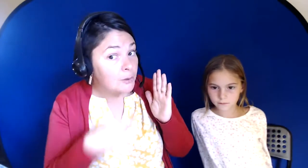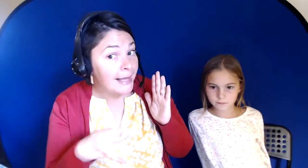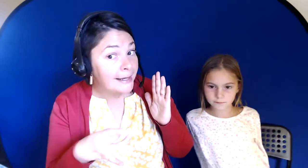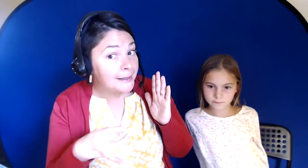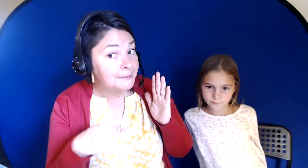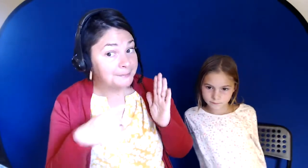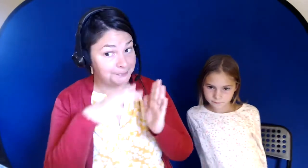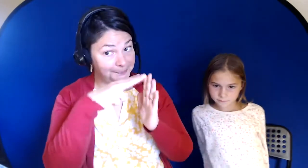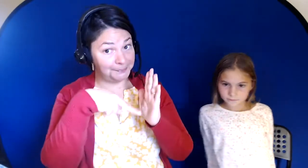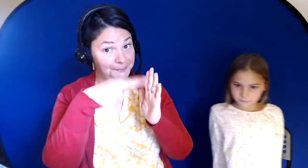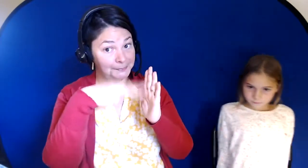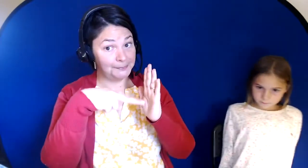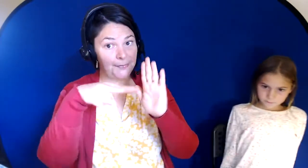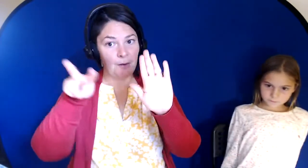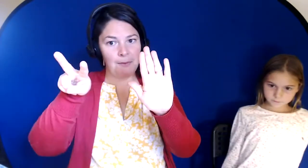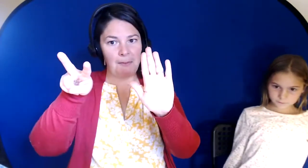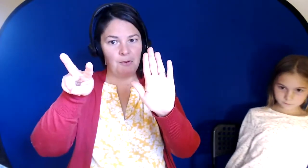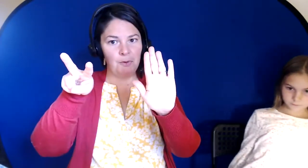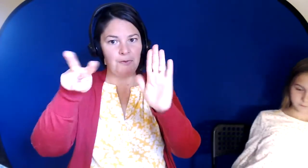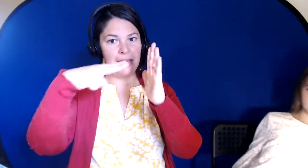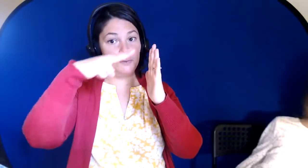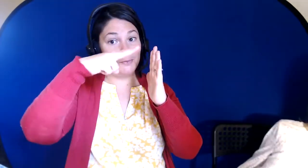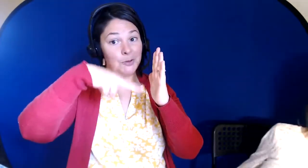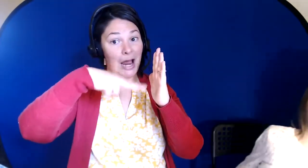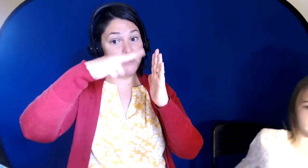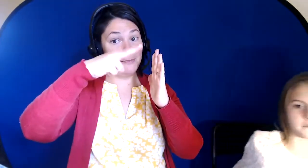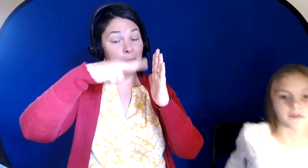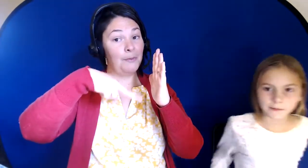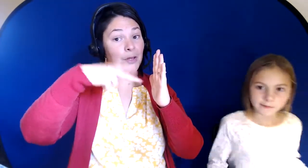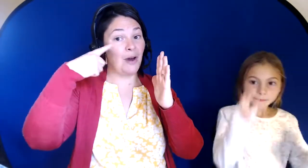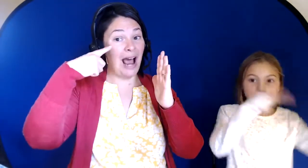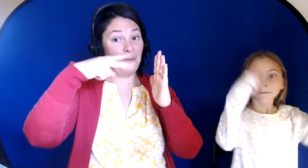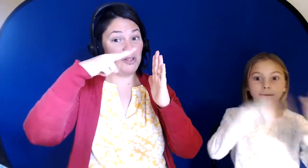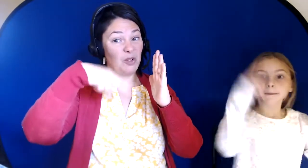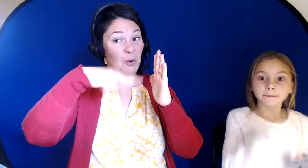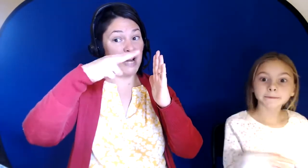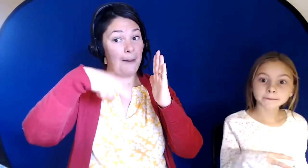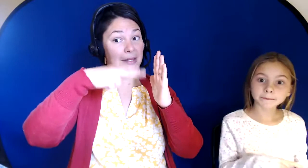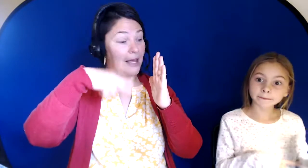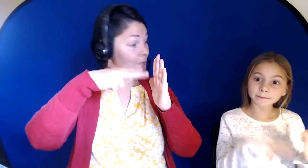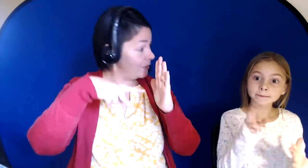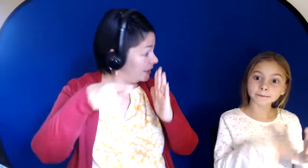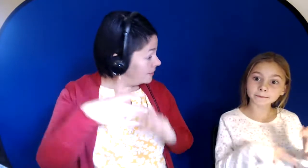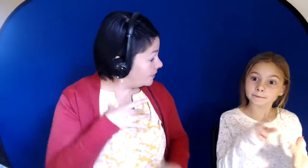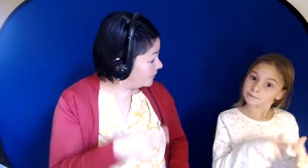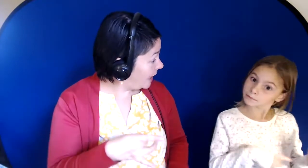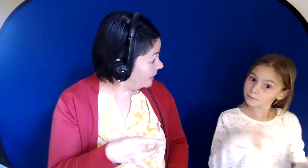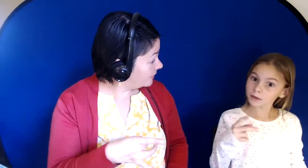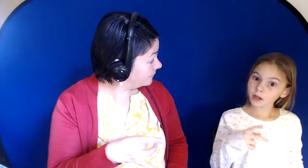like? Remember for read, put your eyeballs are going up and down. Read, you like?